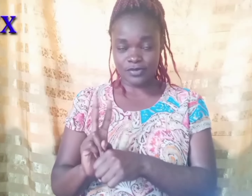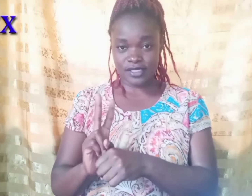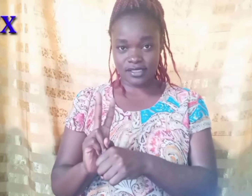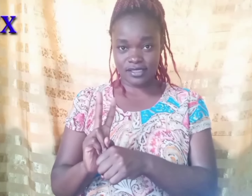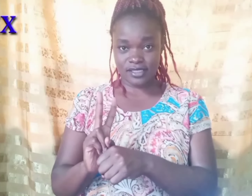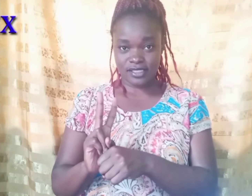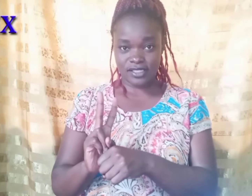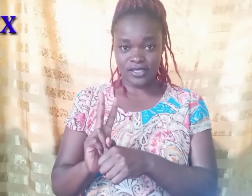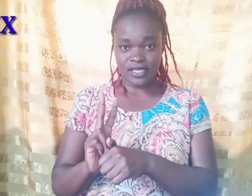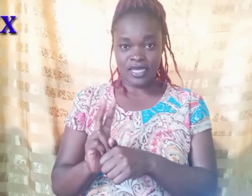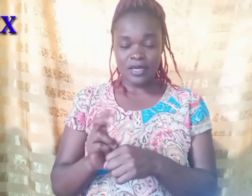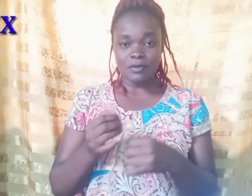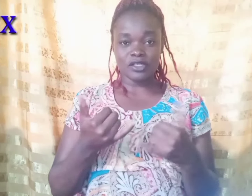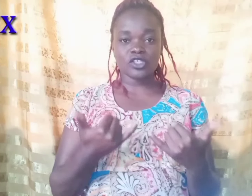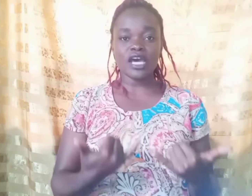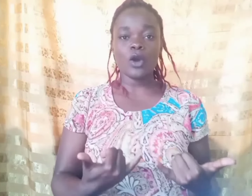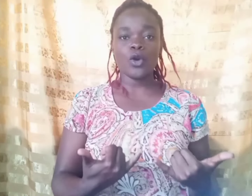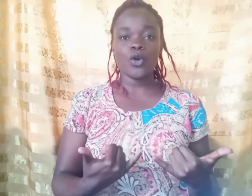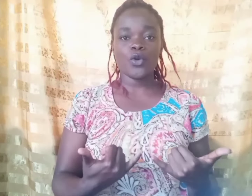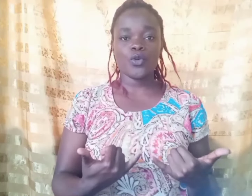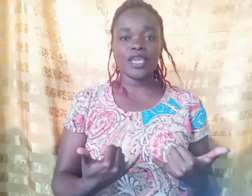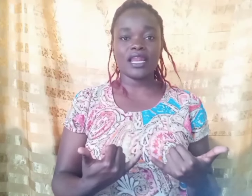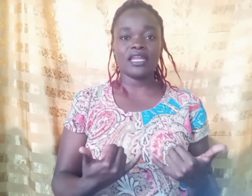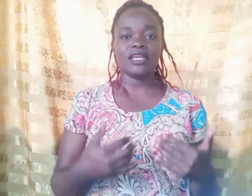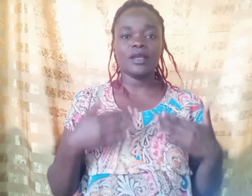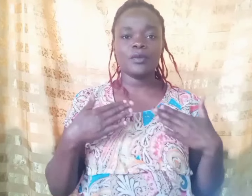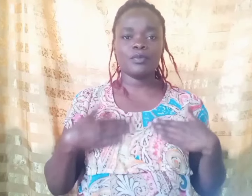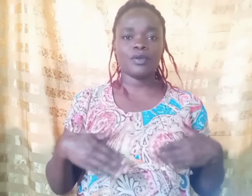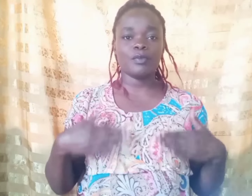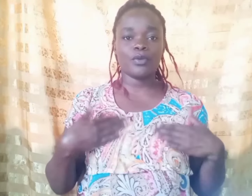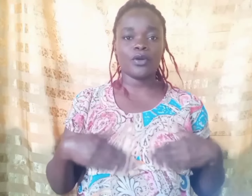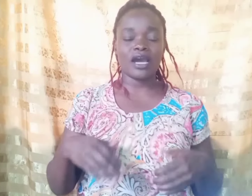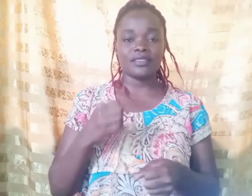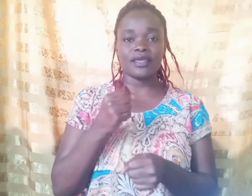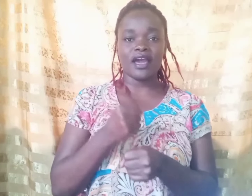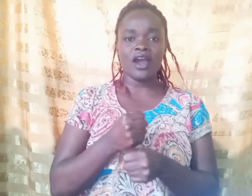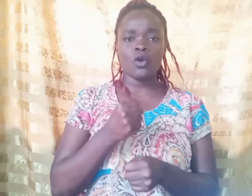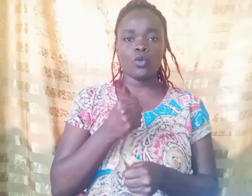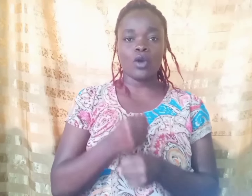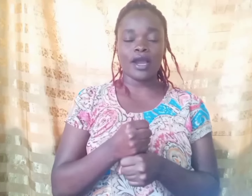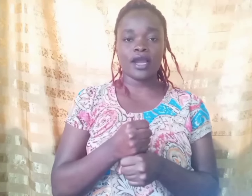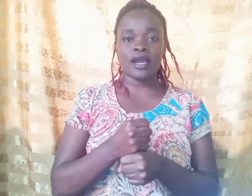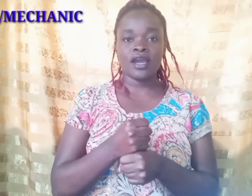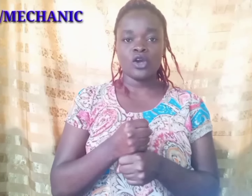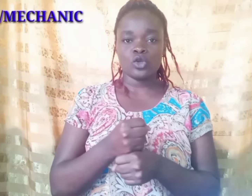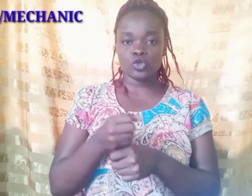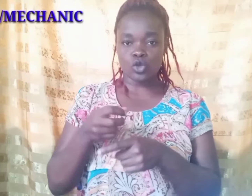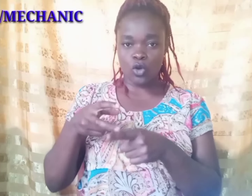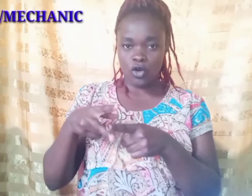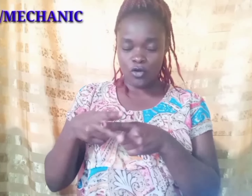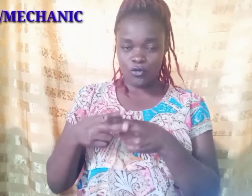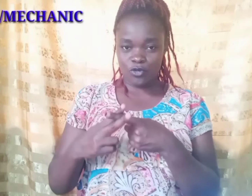verbs, but now we are learning people and their work. So